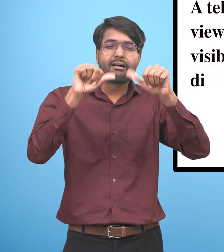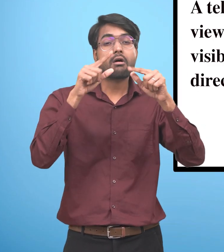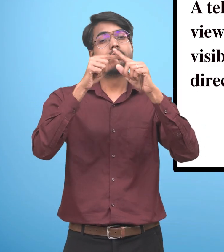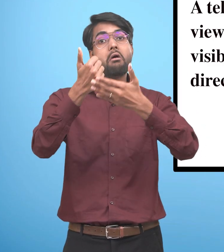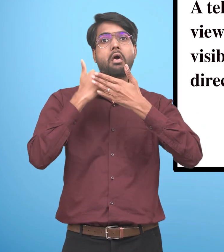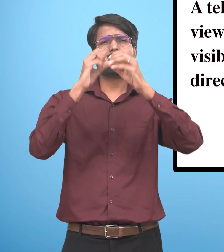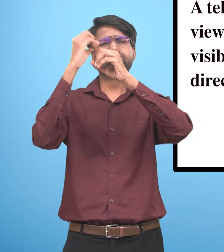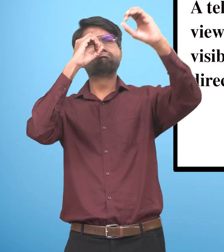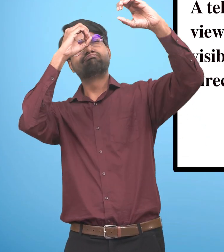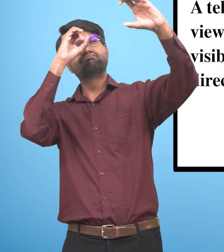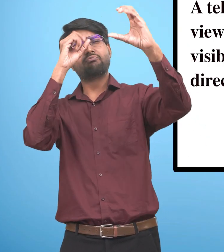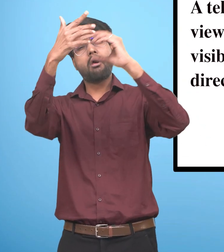eyes directly.